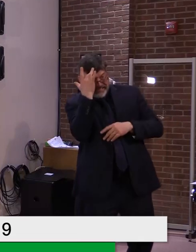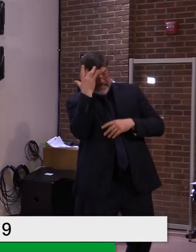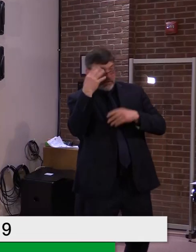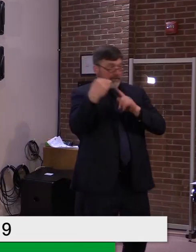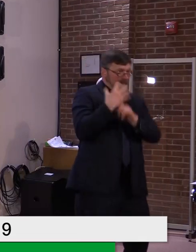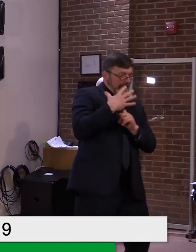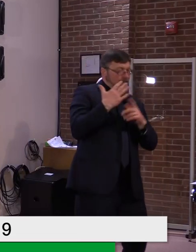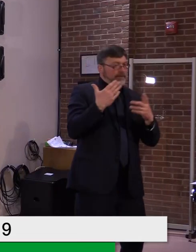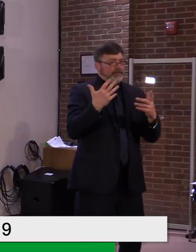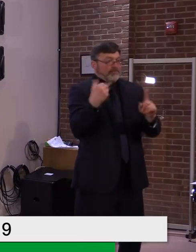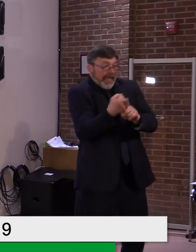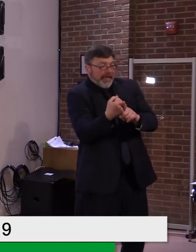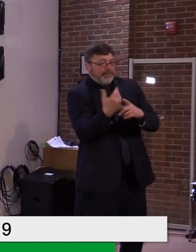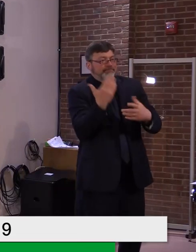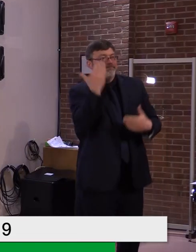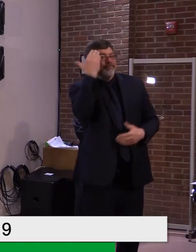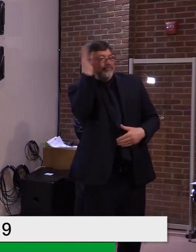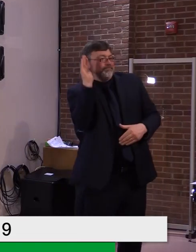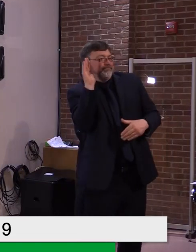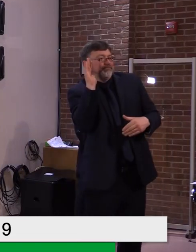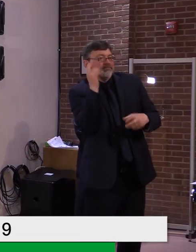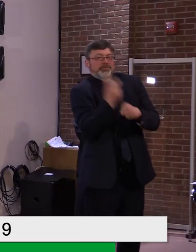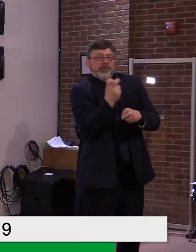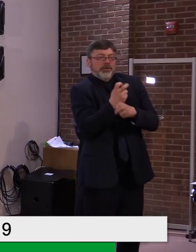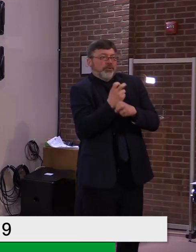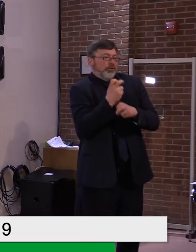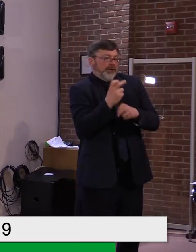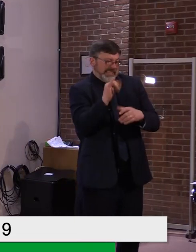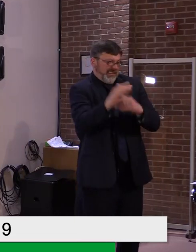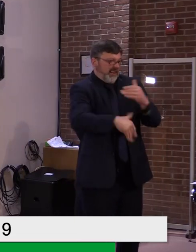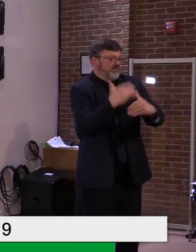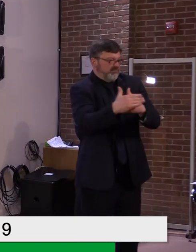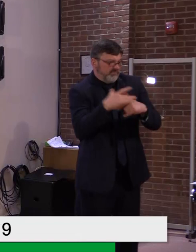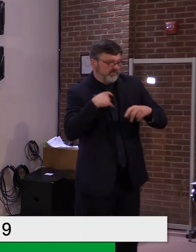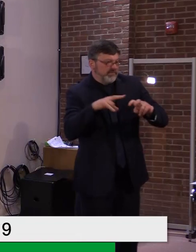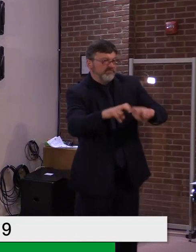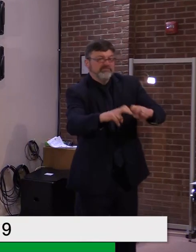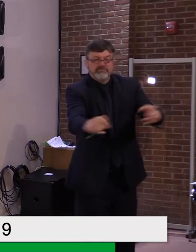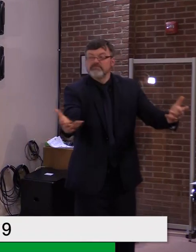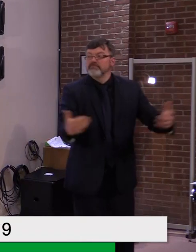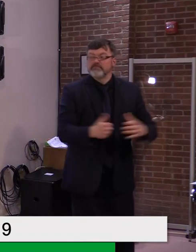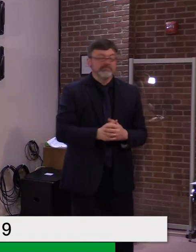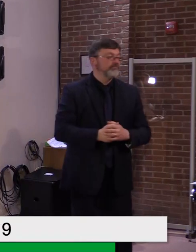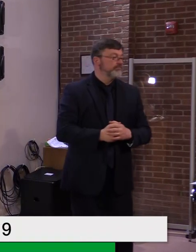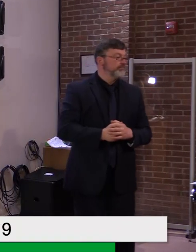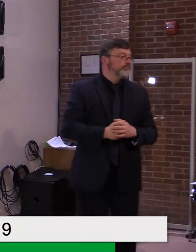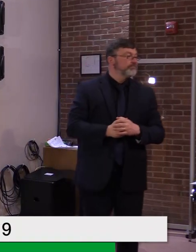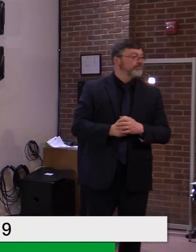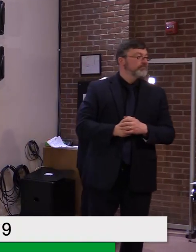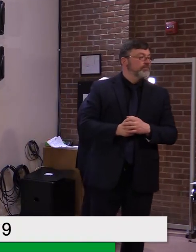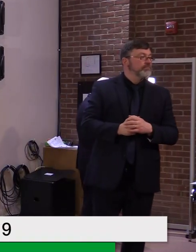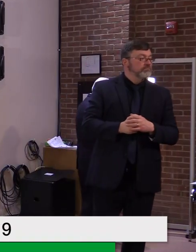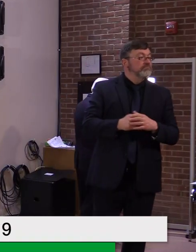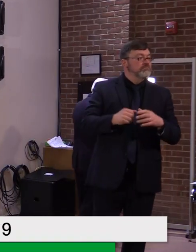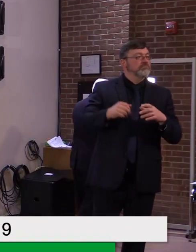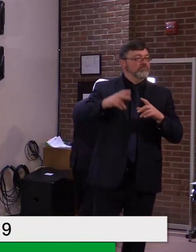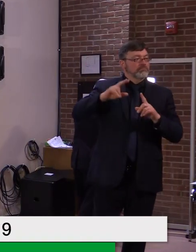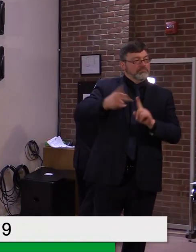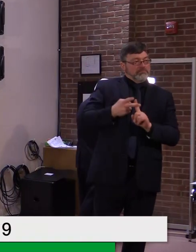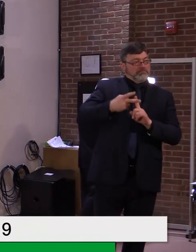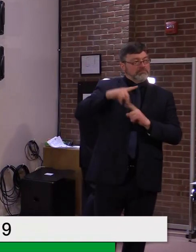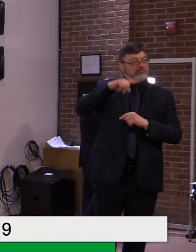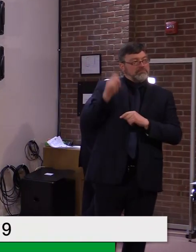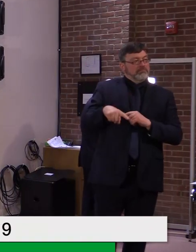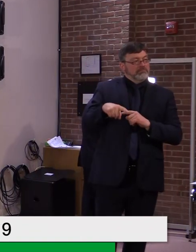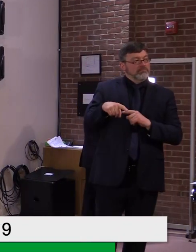Does this refer then back to some of your opening comments, encouraging younger people to get